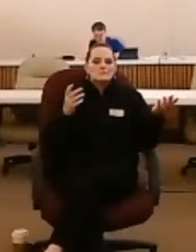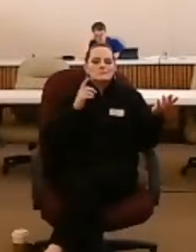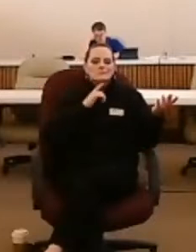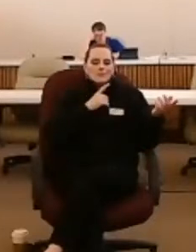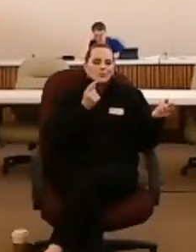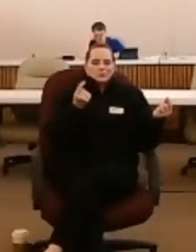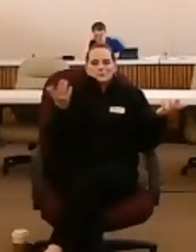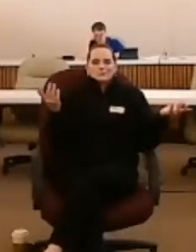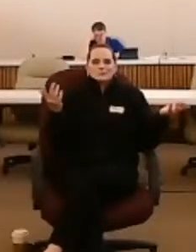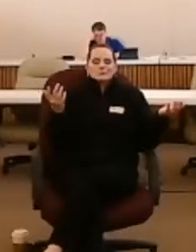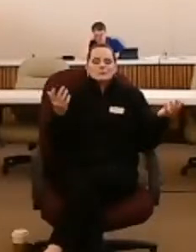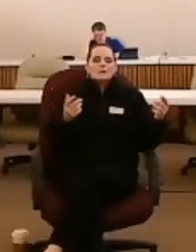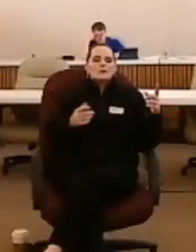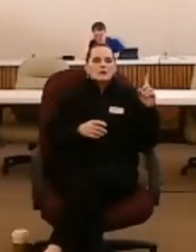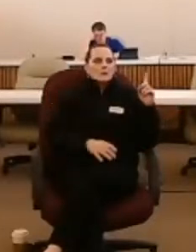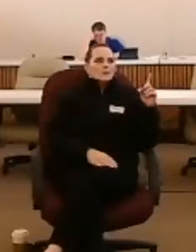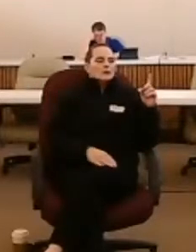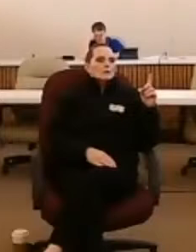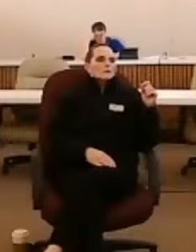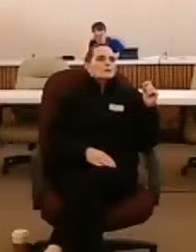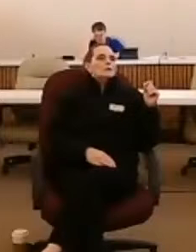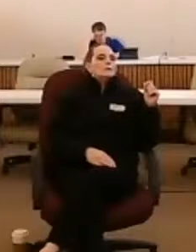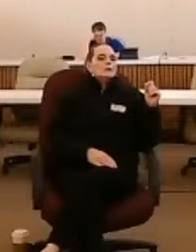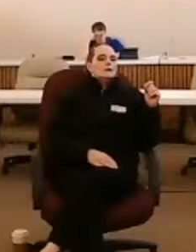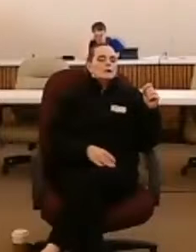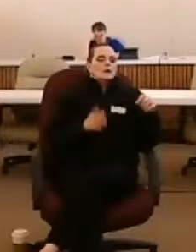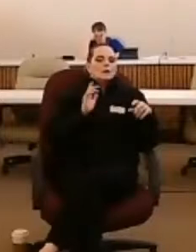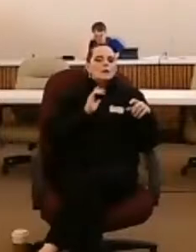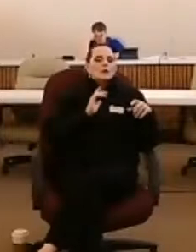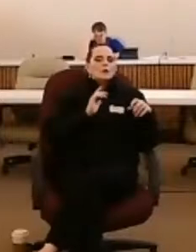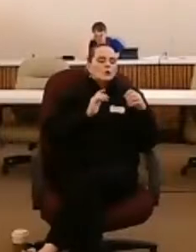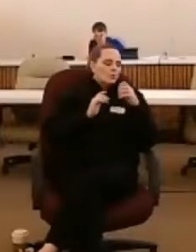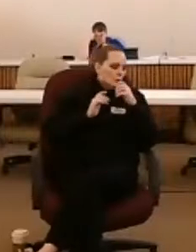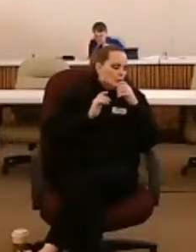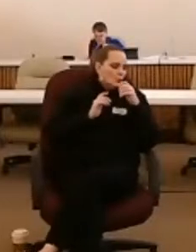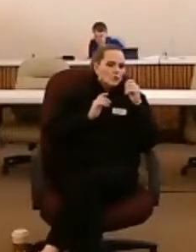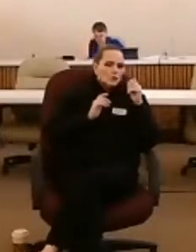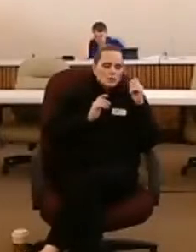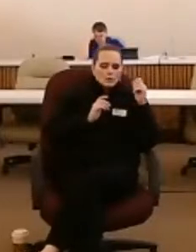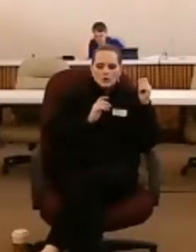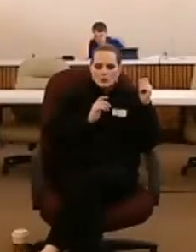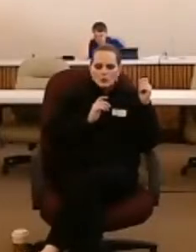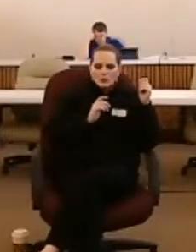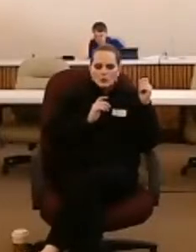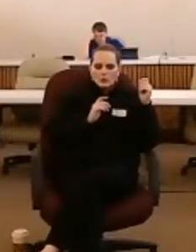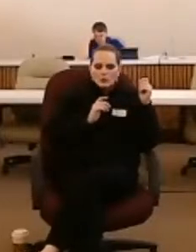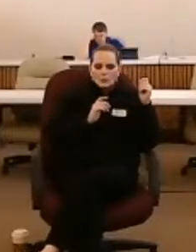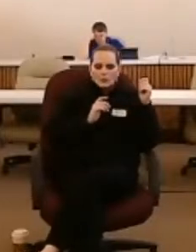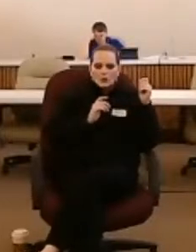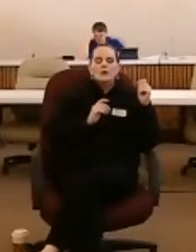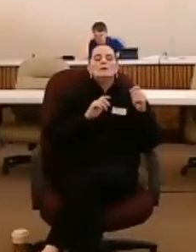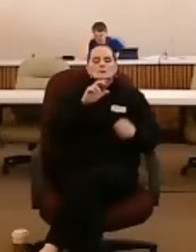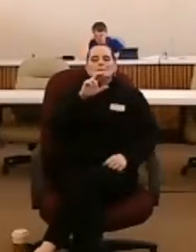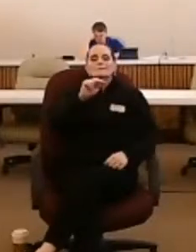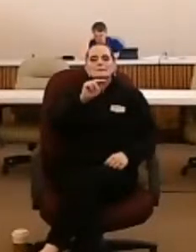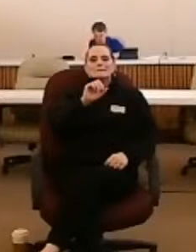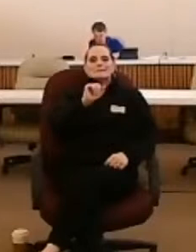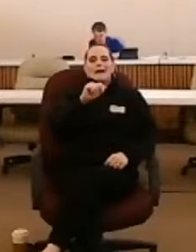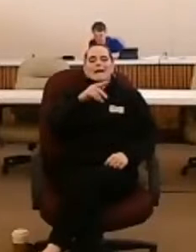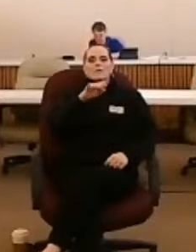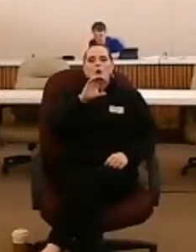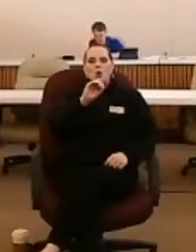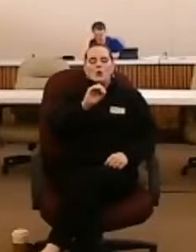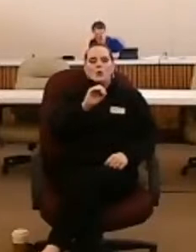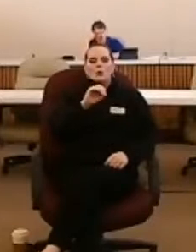are for that. We're on Navajo Circle. We're on Navajo Circle, by the way. Which one? Navajo. Navajo? Okay.